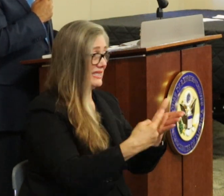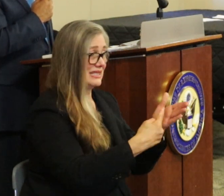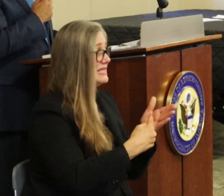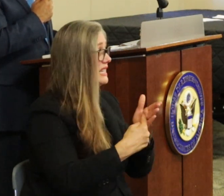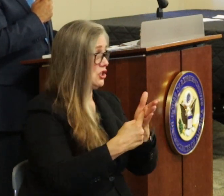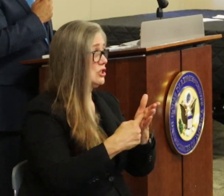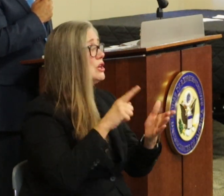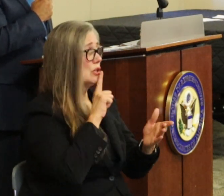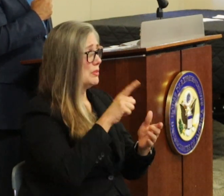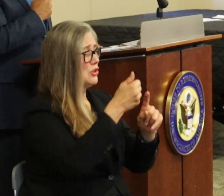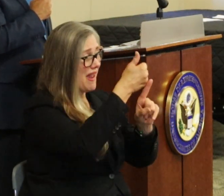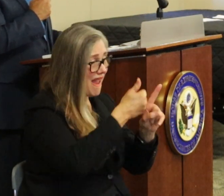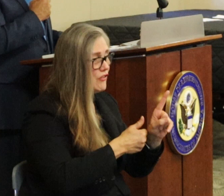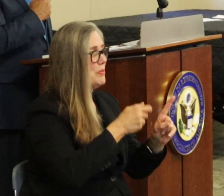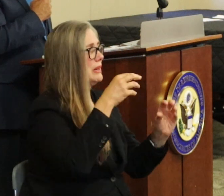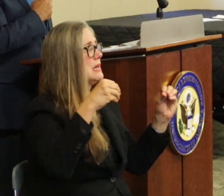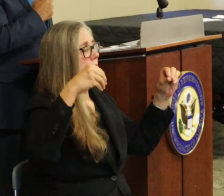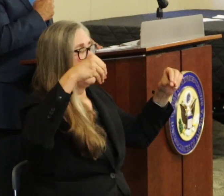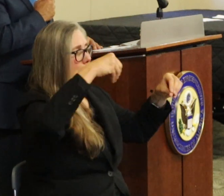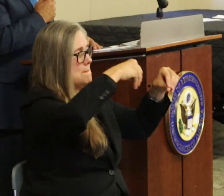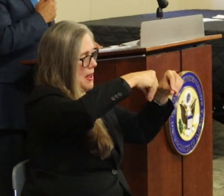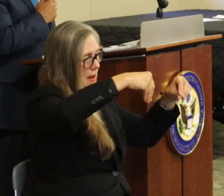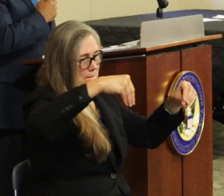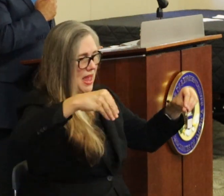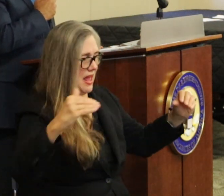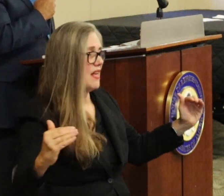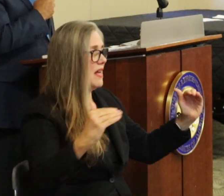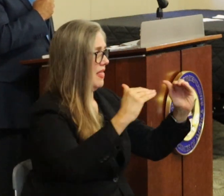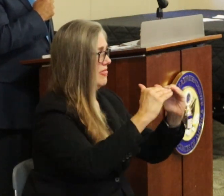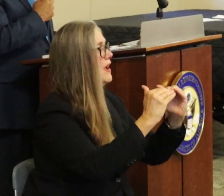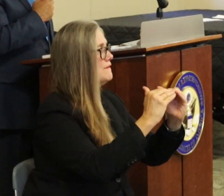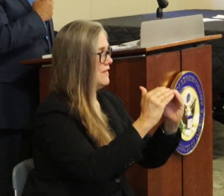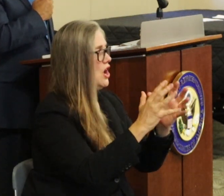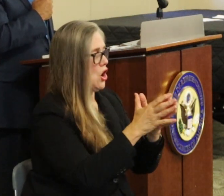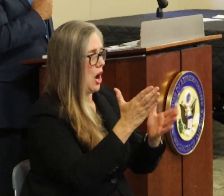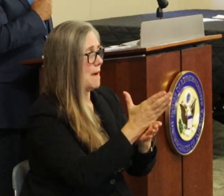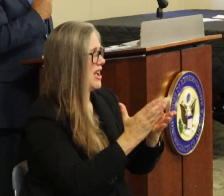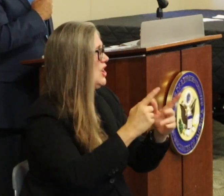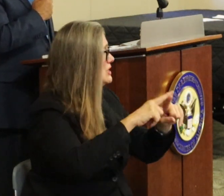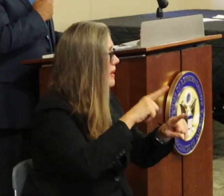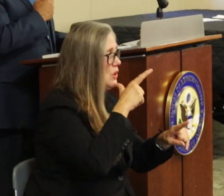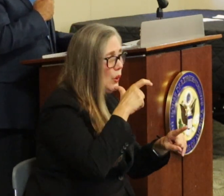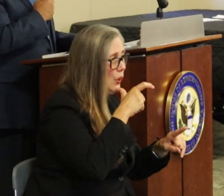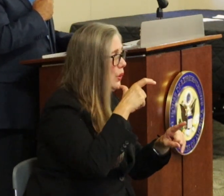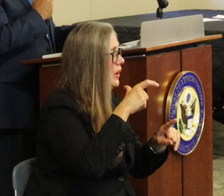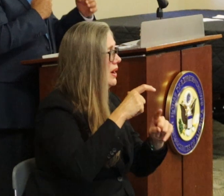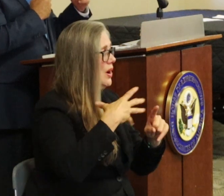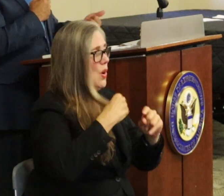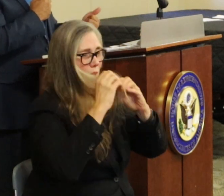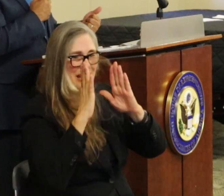gonna continue into the future, because depending who controls Congress and who's in the White House, there's always discussions